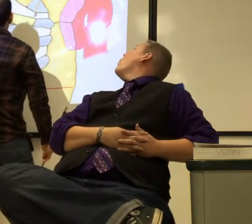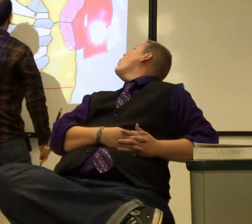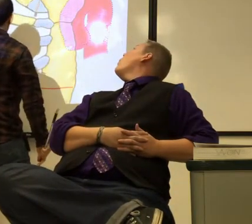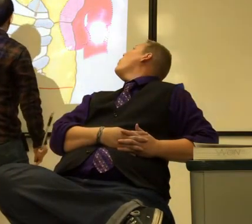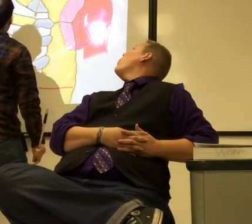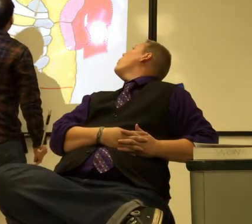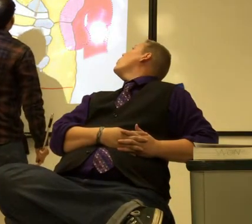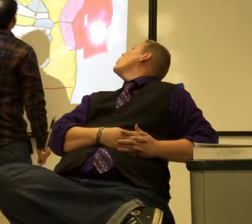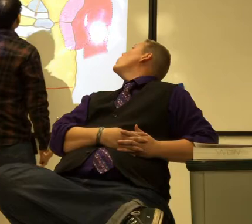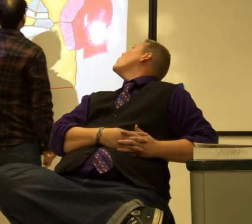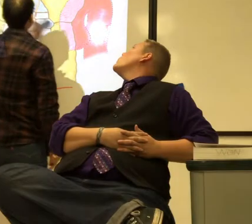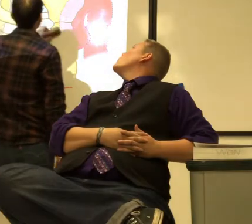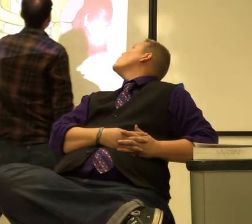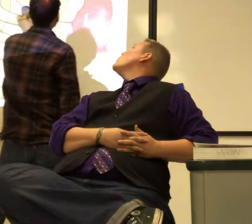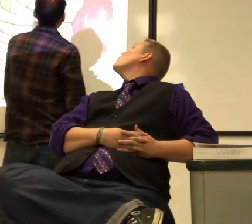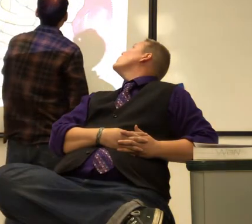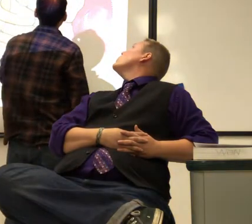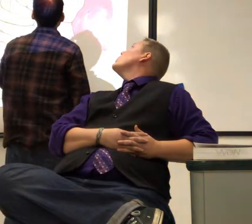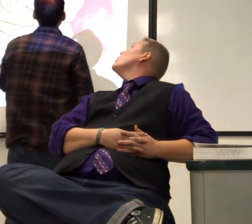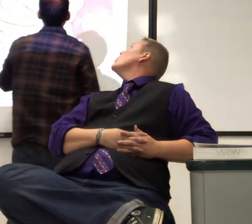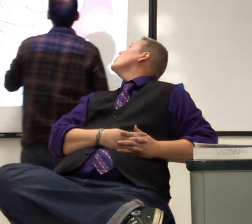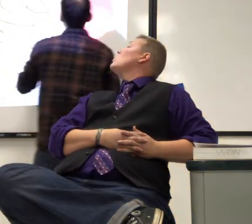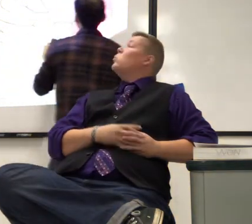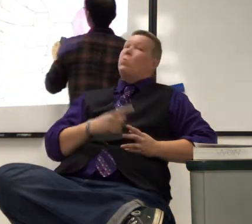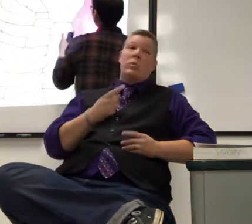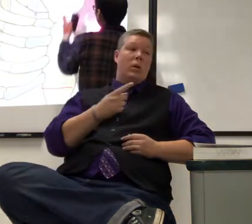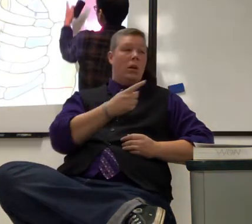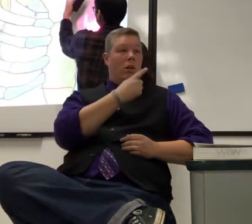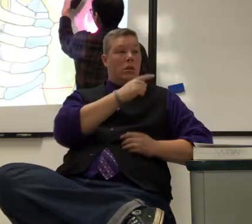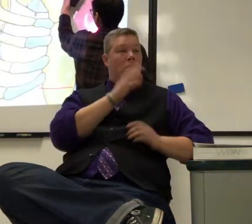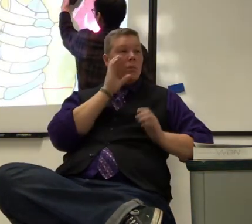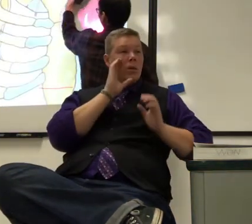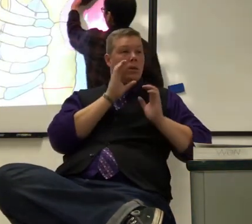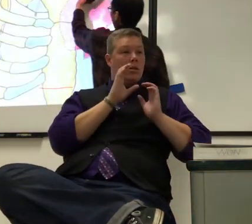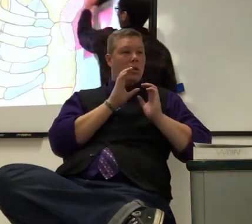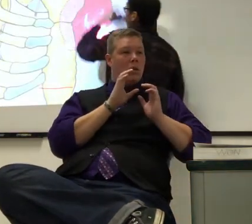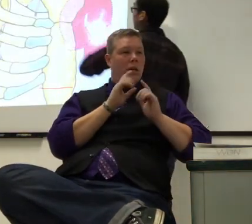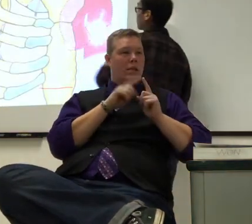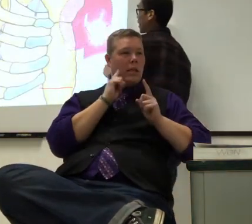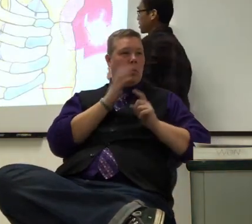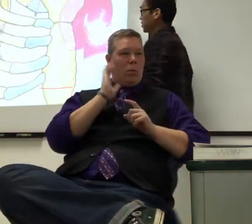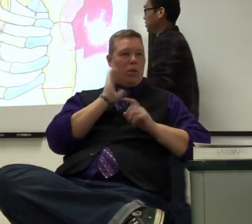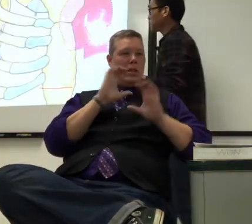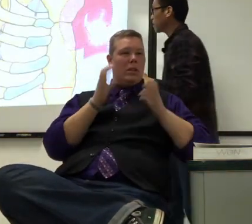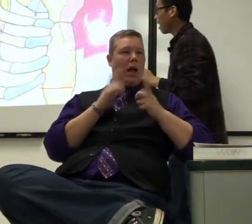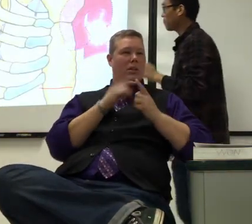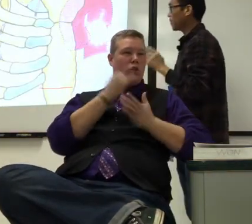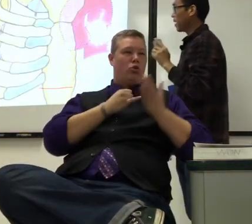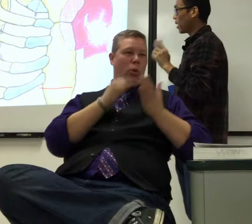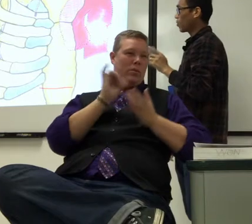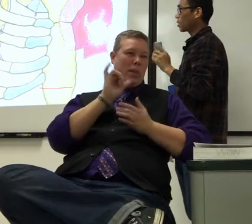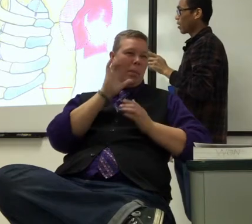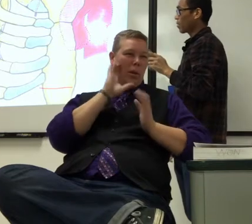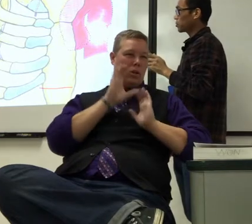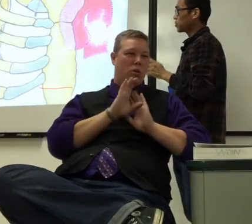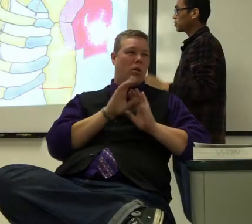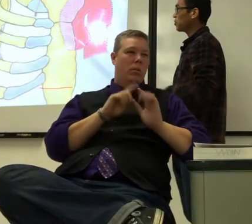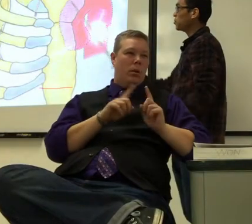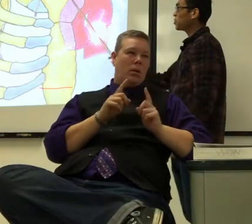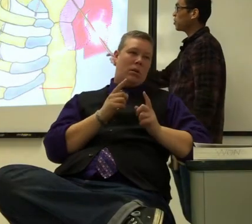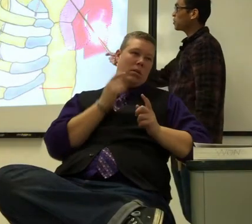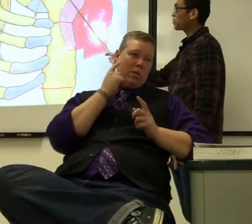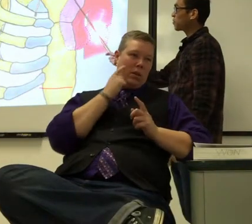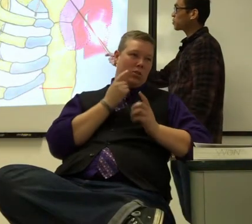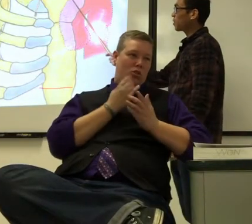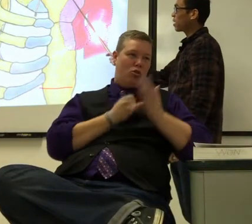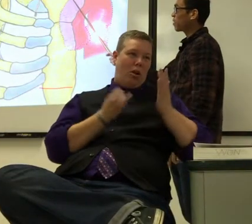This picture gives us our three branches off the aortic arch. So you